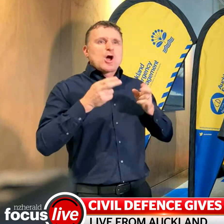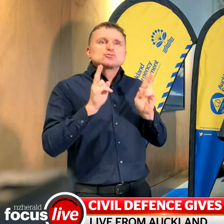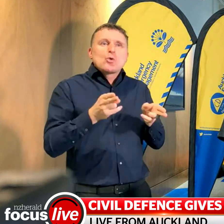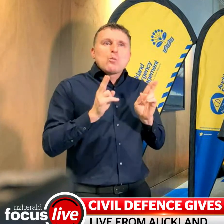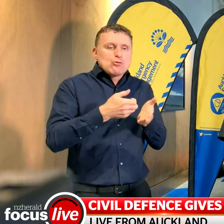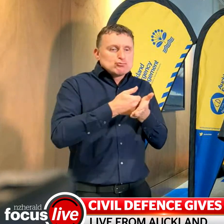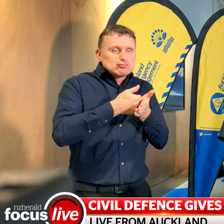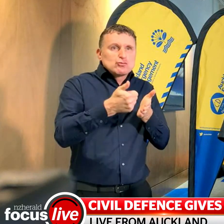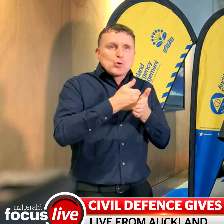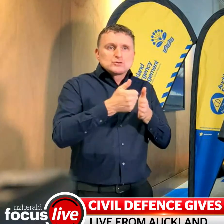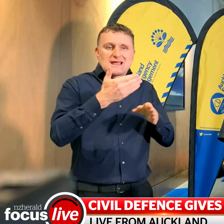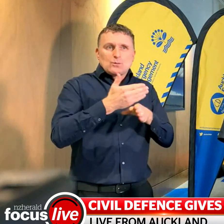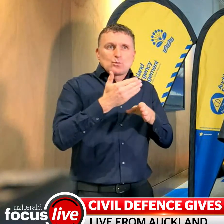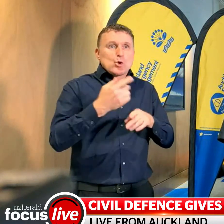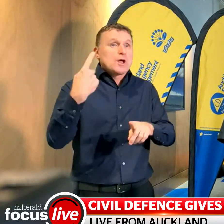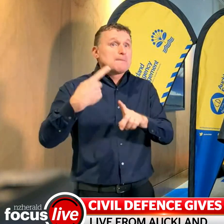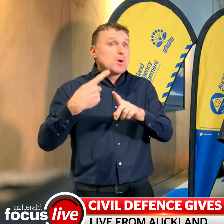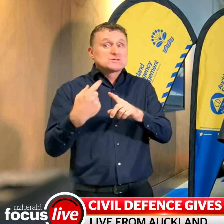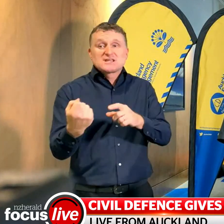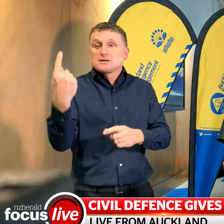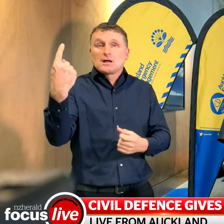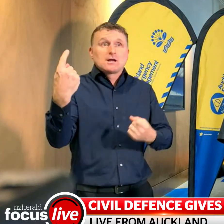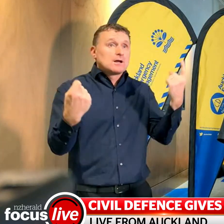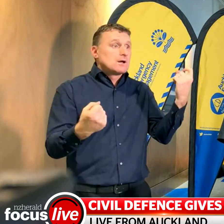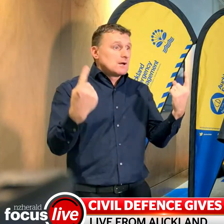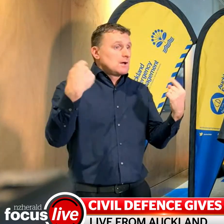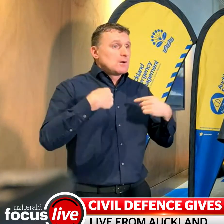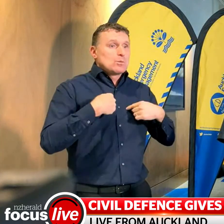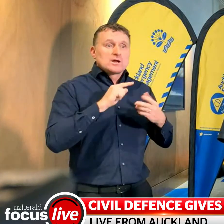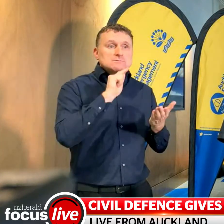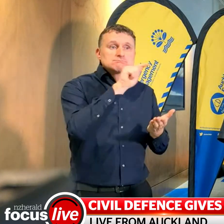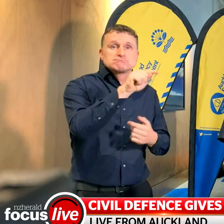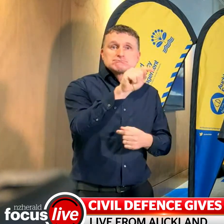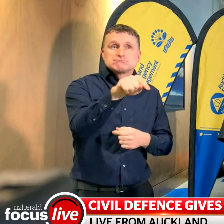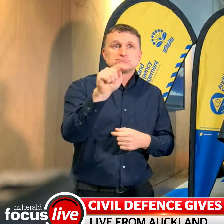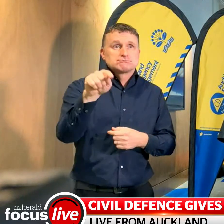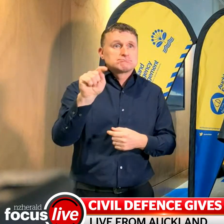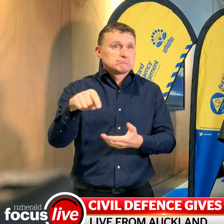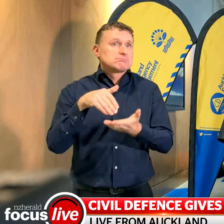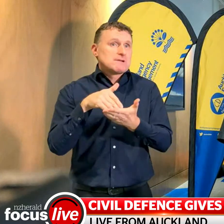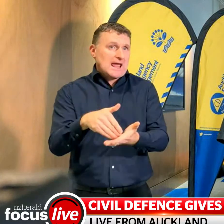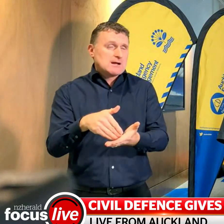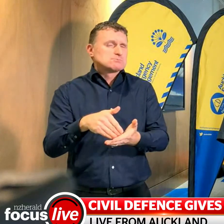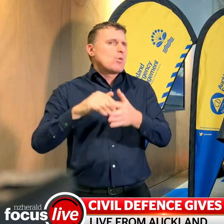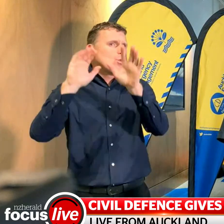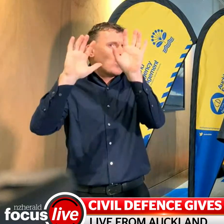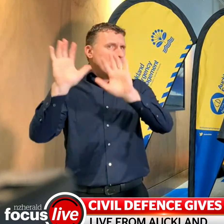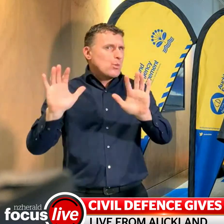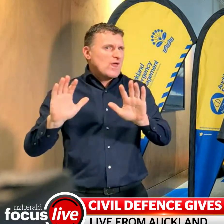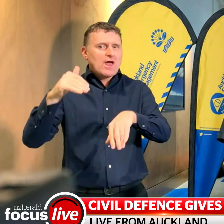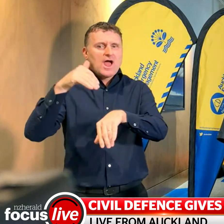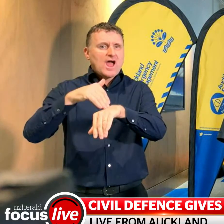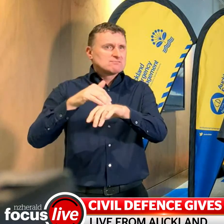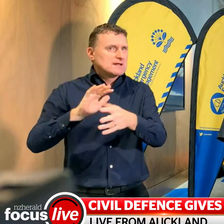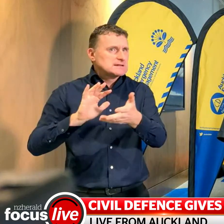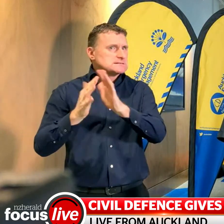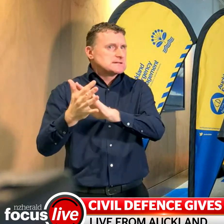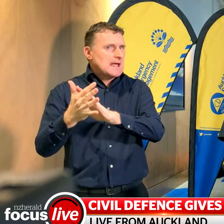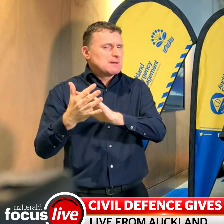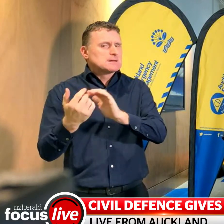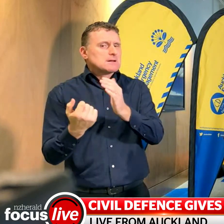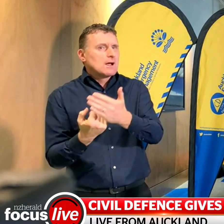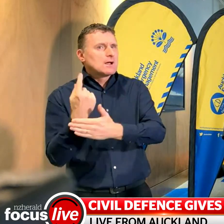for us. The number of calls has reduced considerably with respect to weather events, with only 2 yesterday